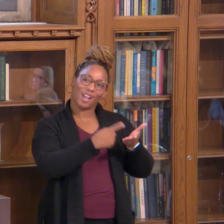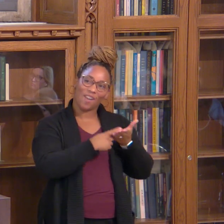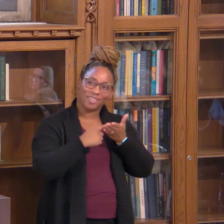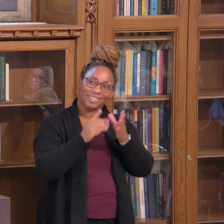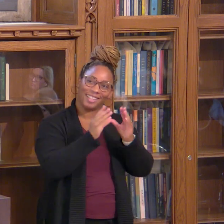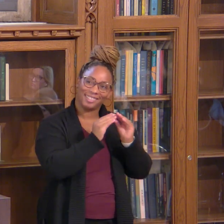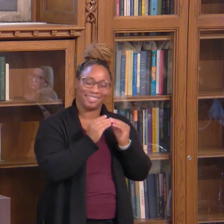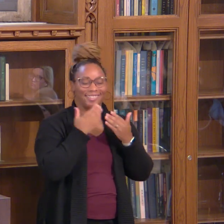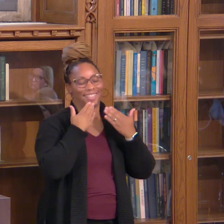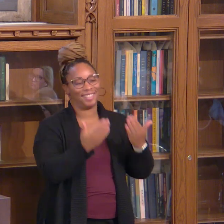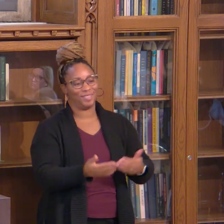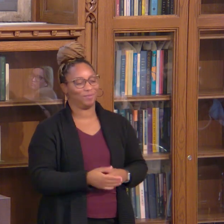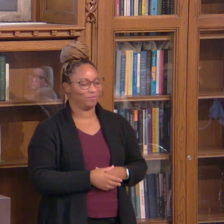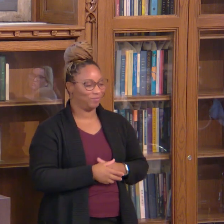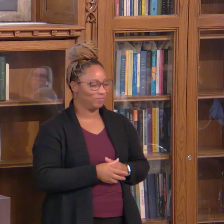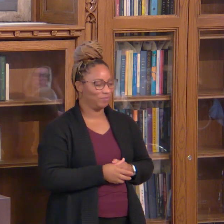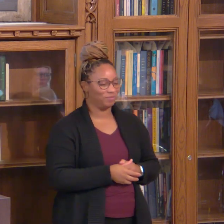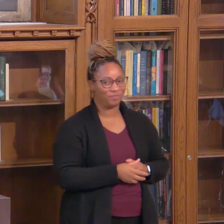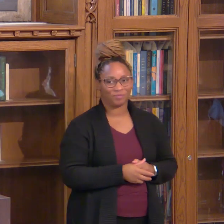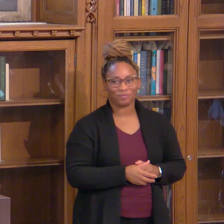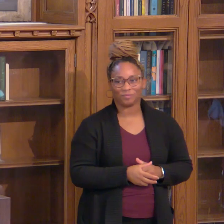discussions thanks so